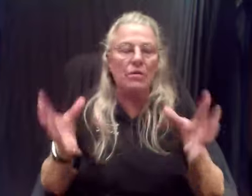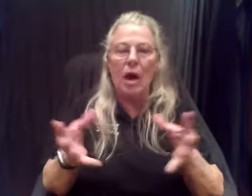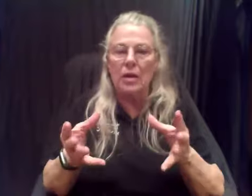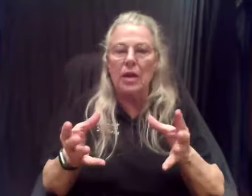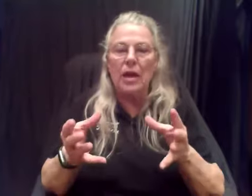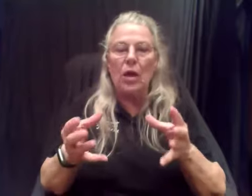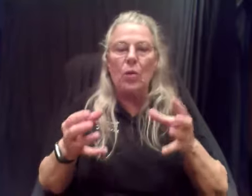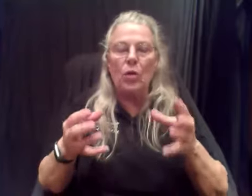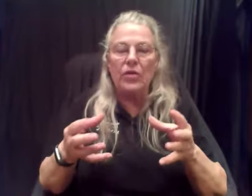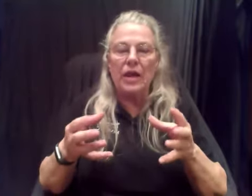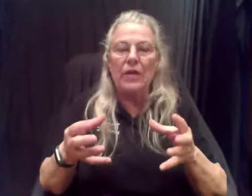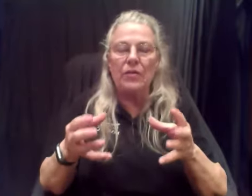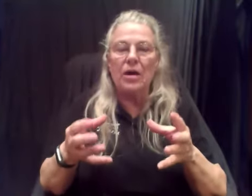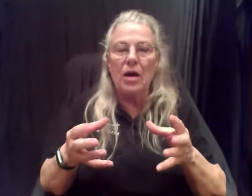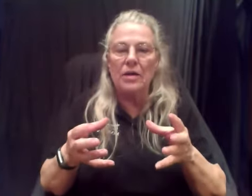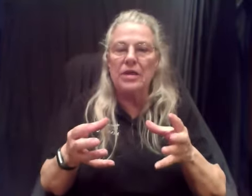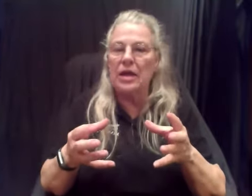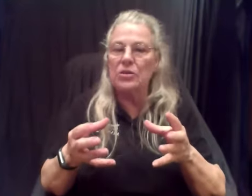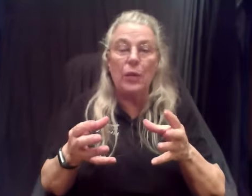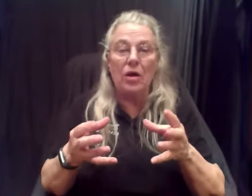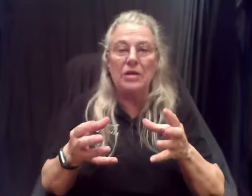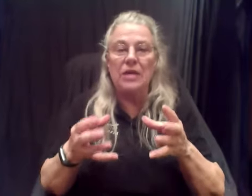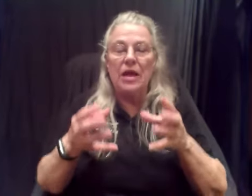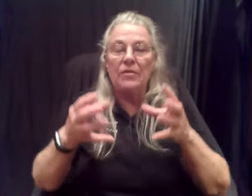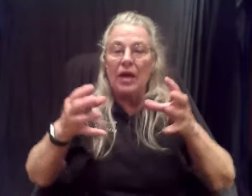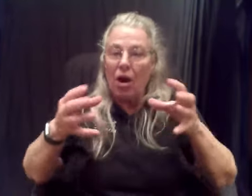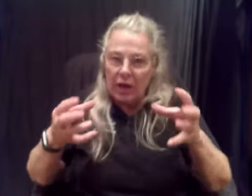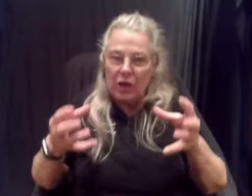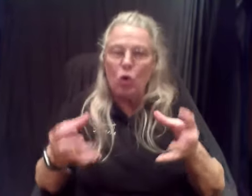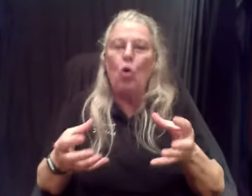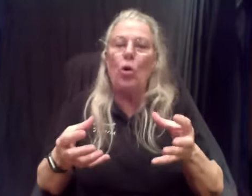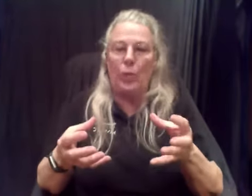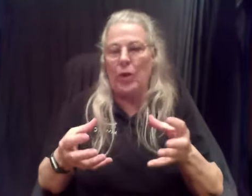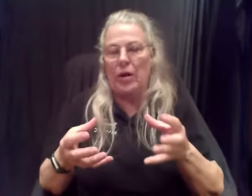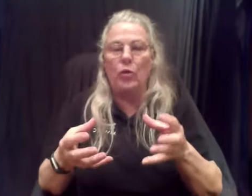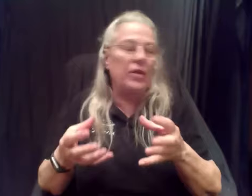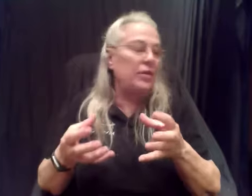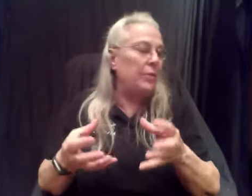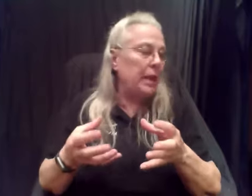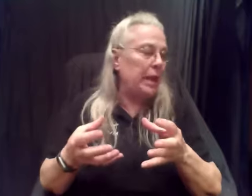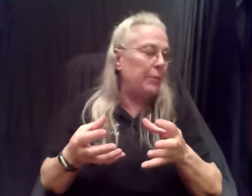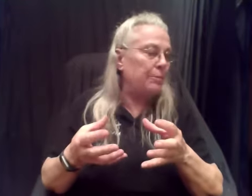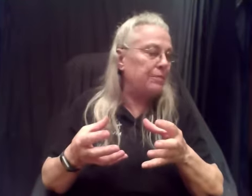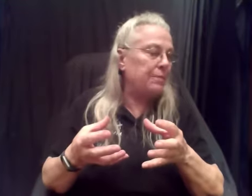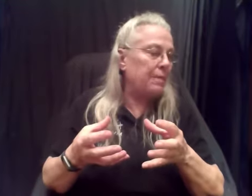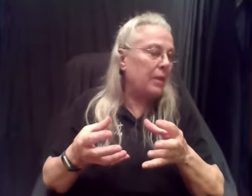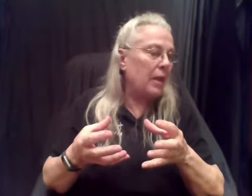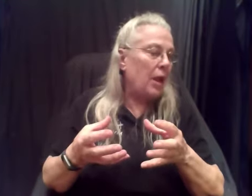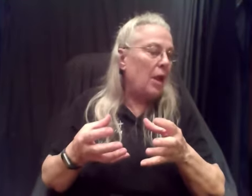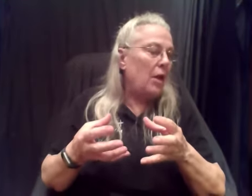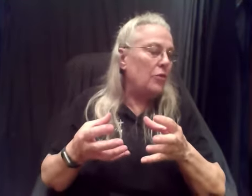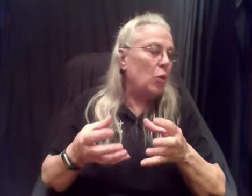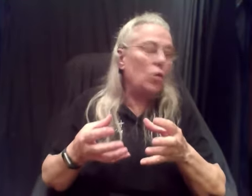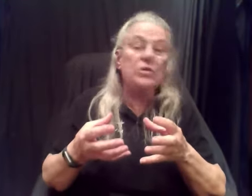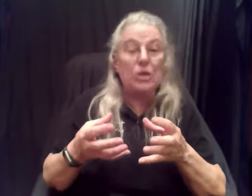not within the context because they are incorporated within the meaning. The words that you